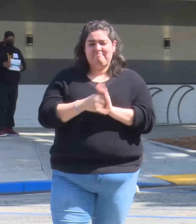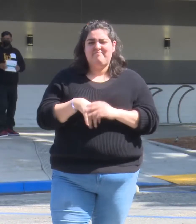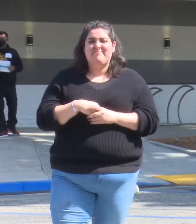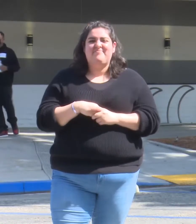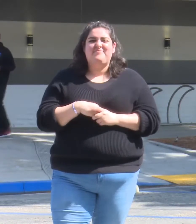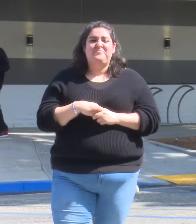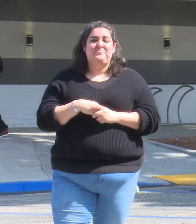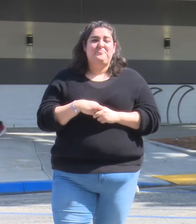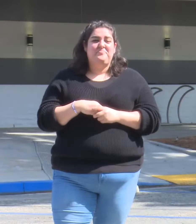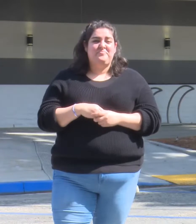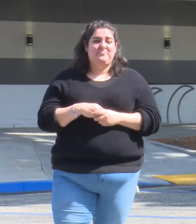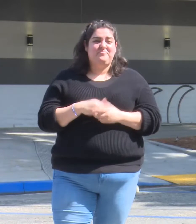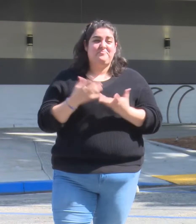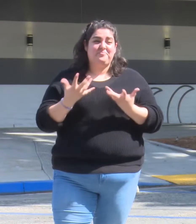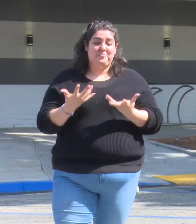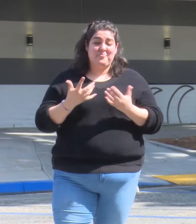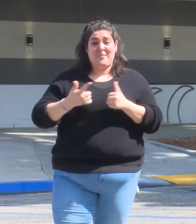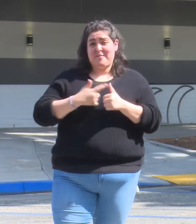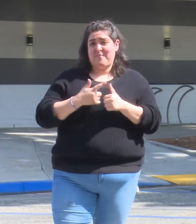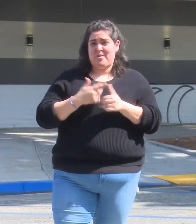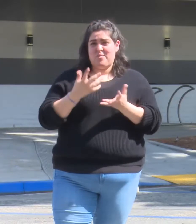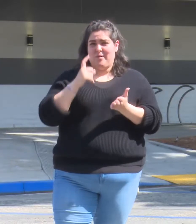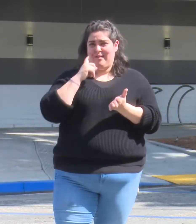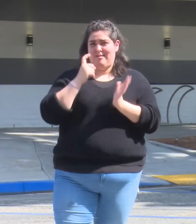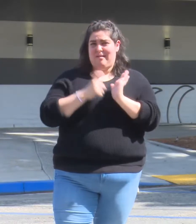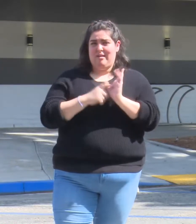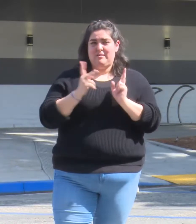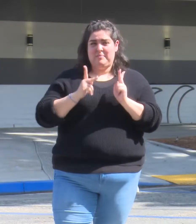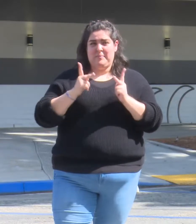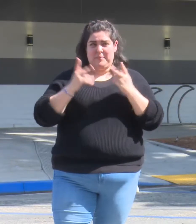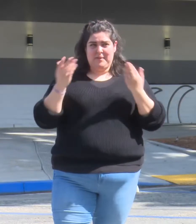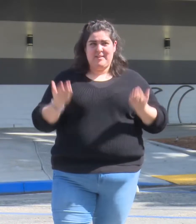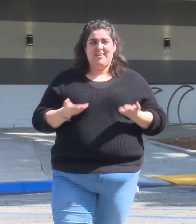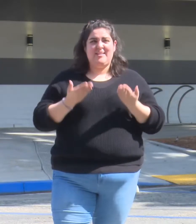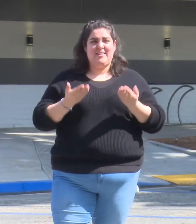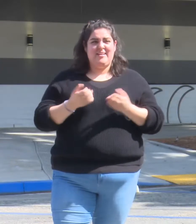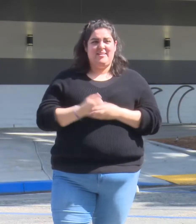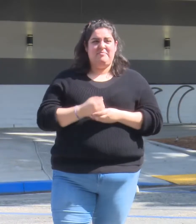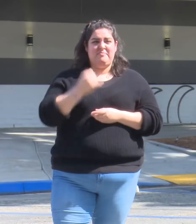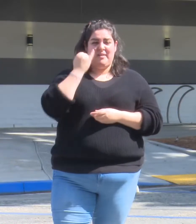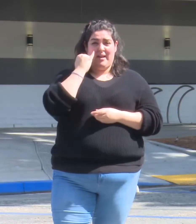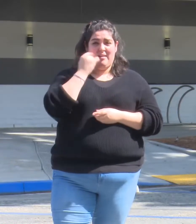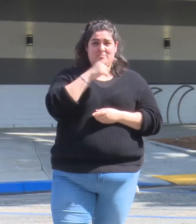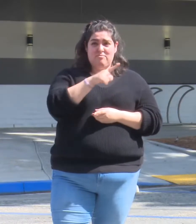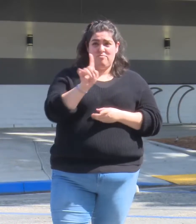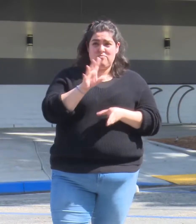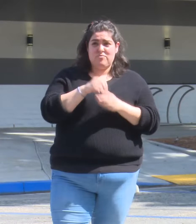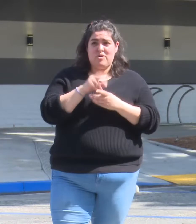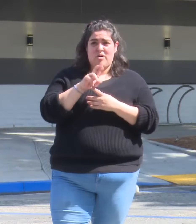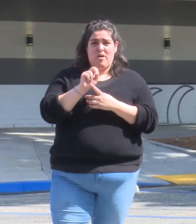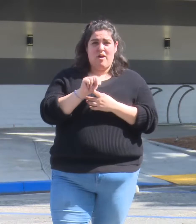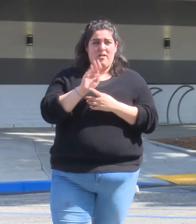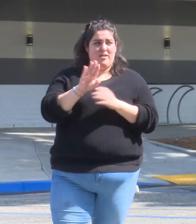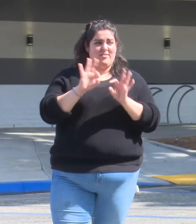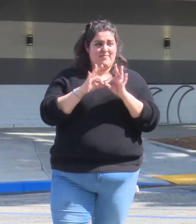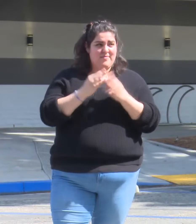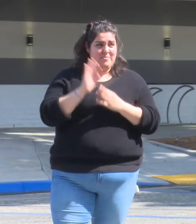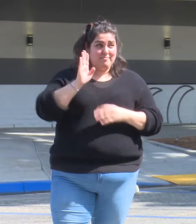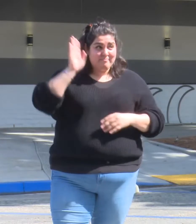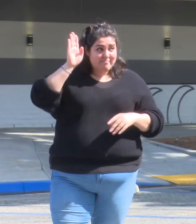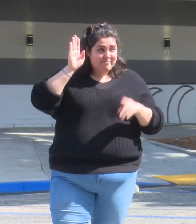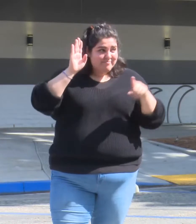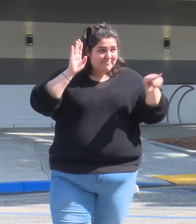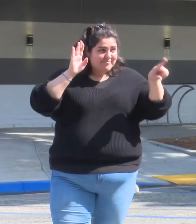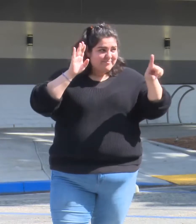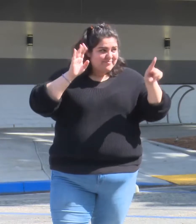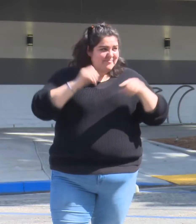Well, one, I want to just acknowledge the folks that are here. If you're part of Ron's family, can you raise your hand? All